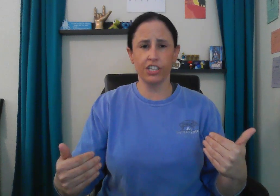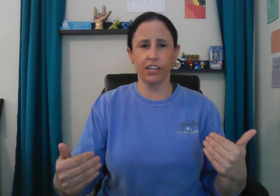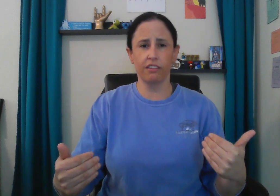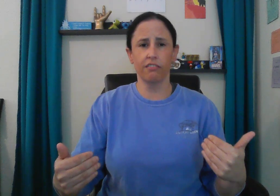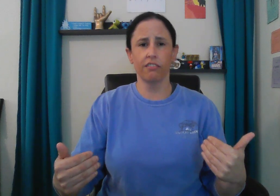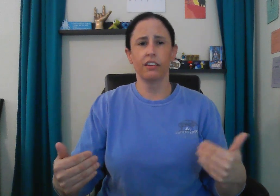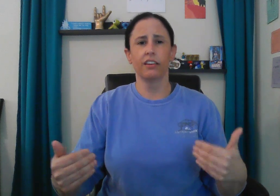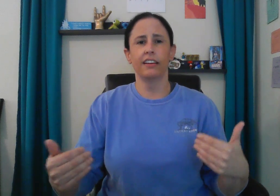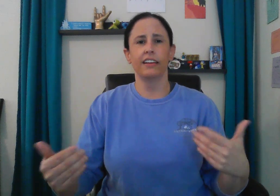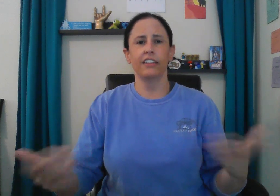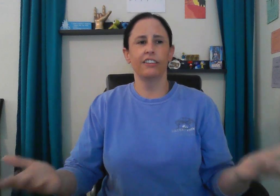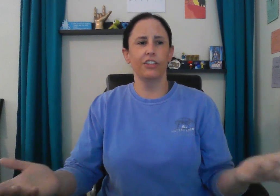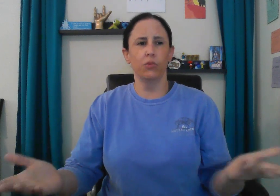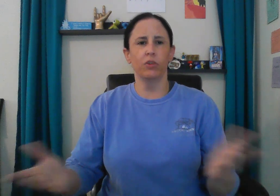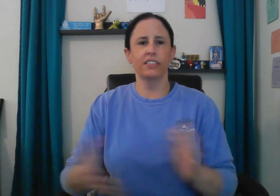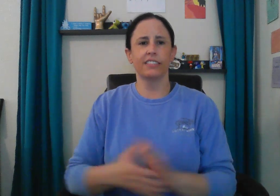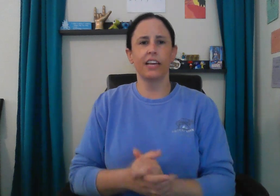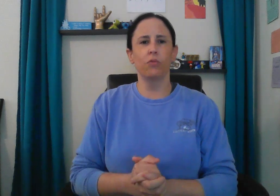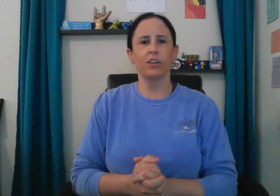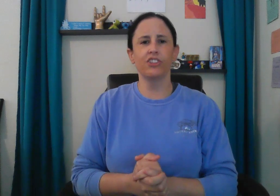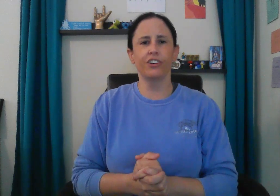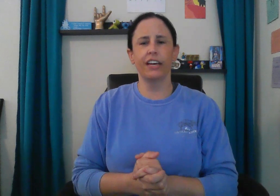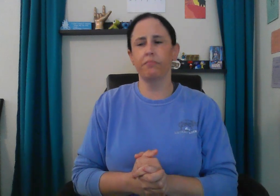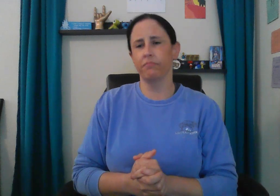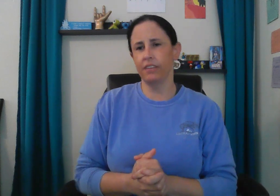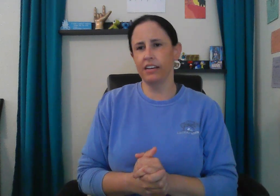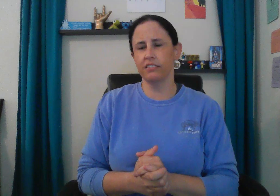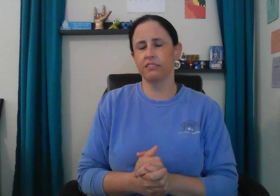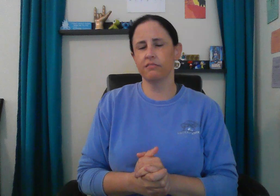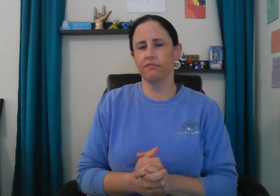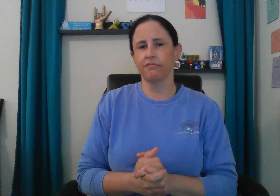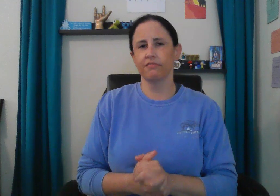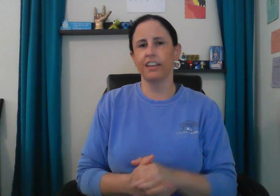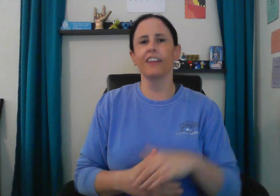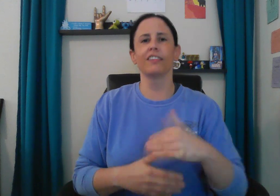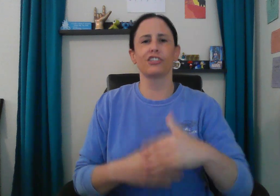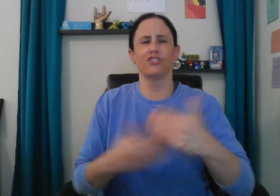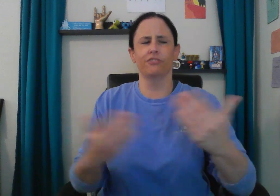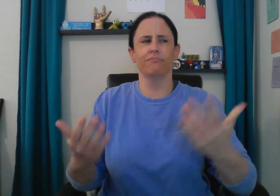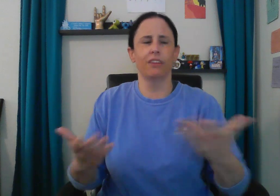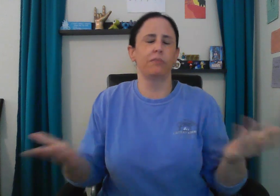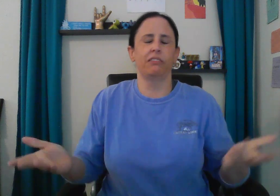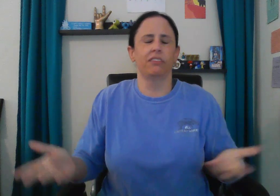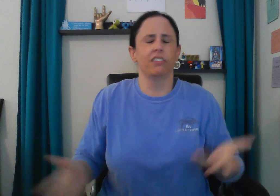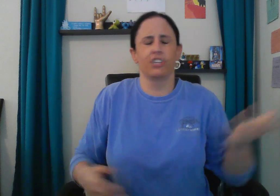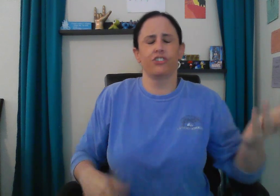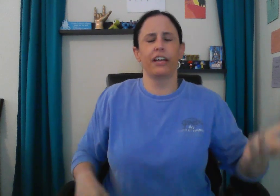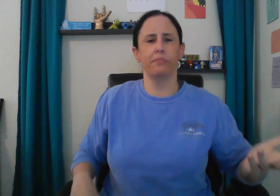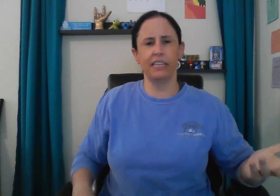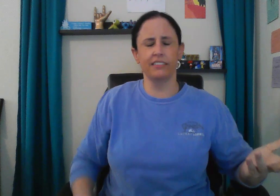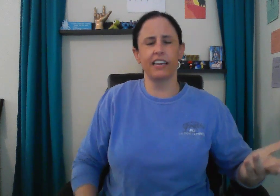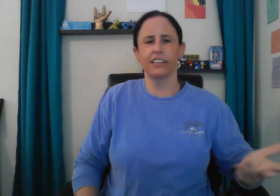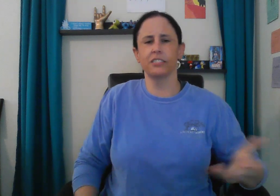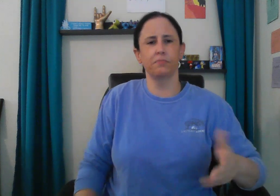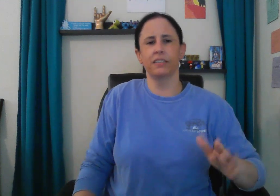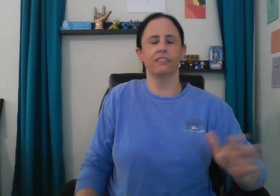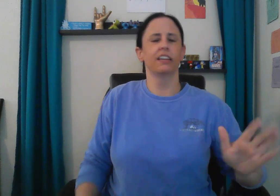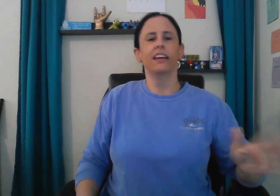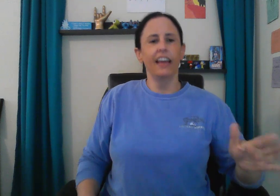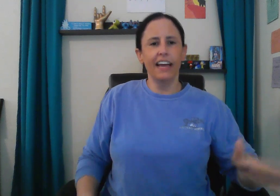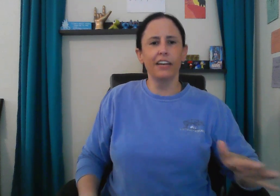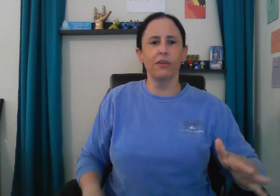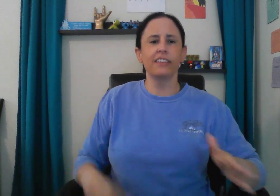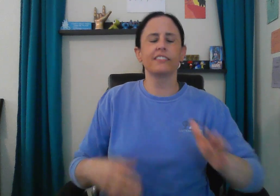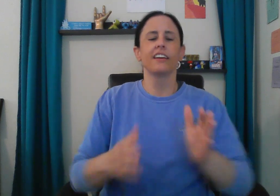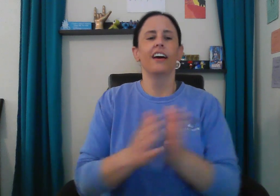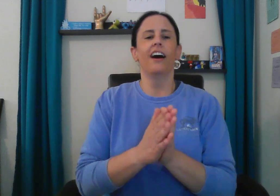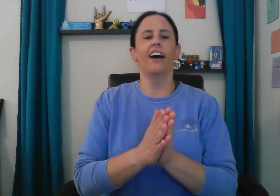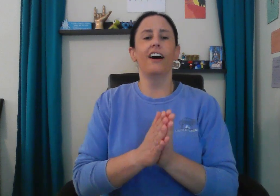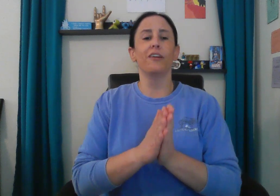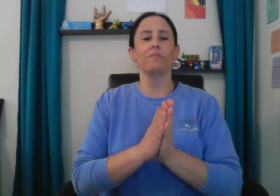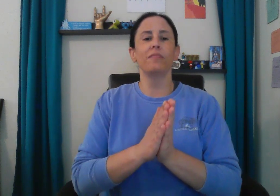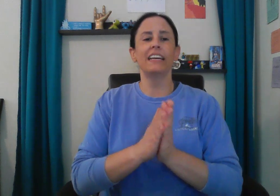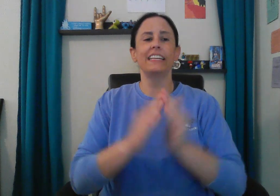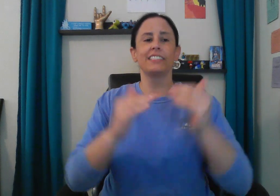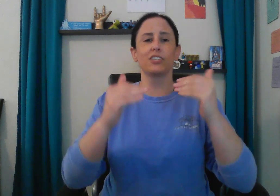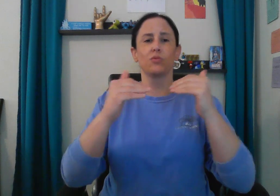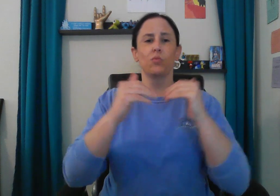question. You wouldn't say, what's your name? Yes. Unless your name is yes, but anyways, it's where